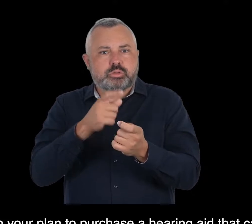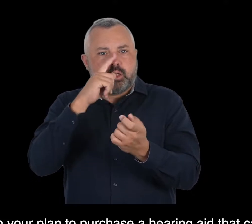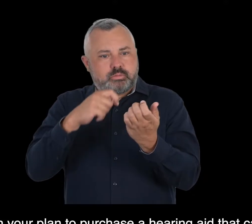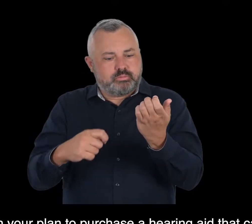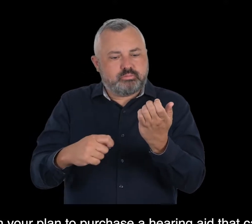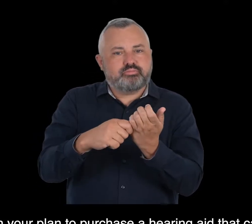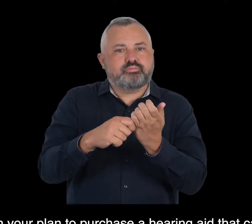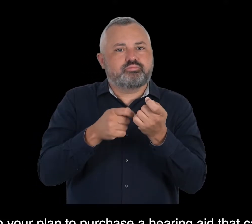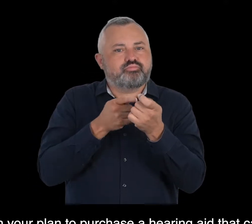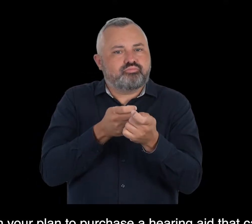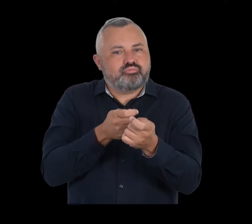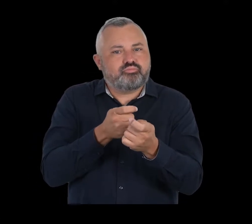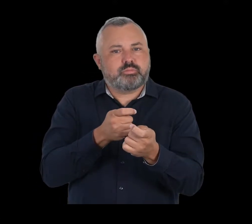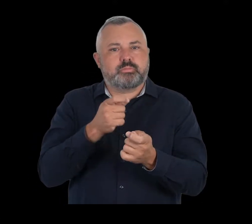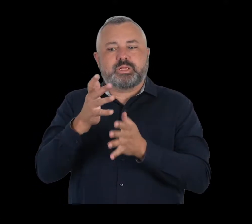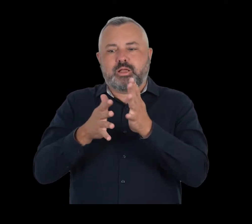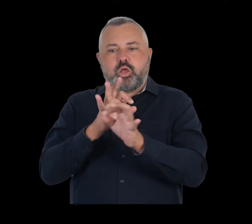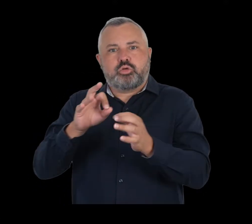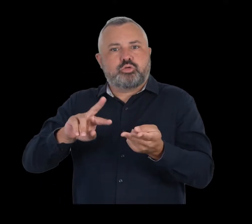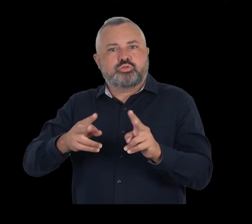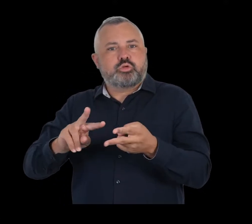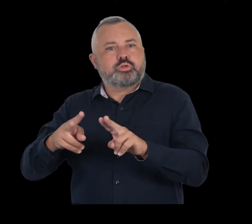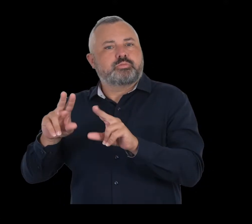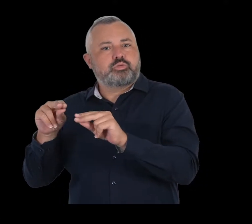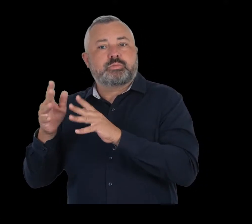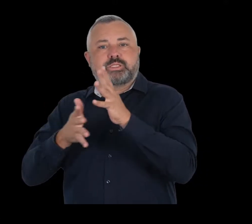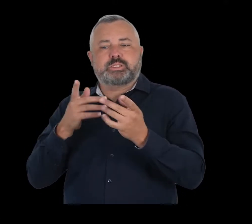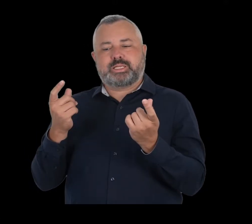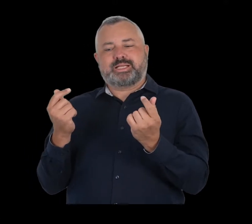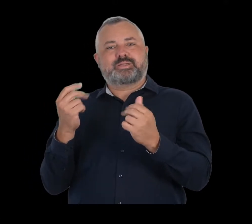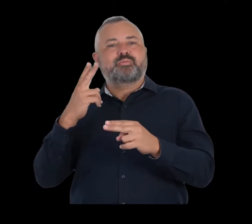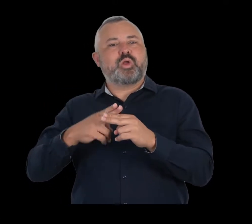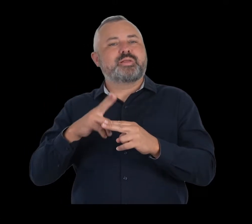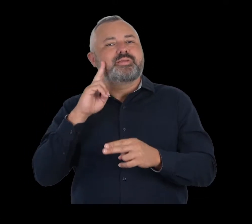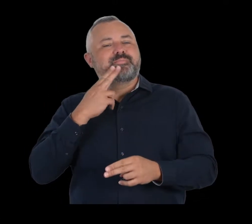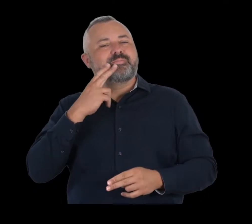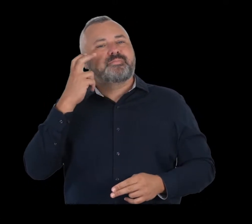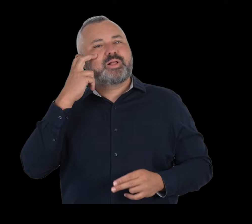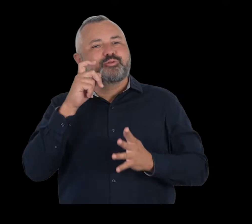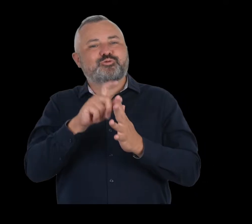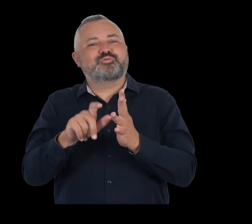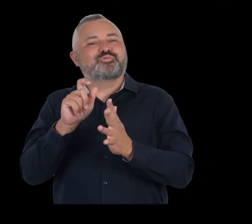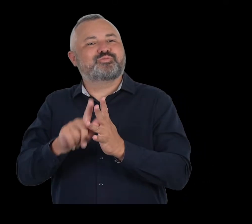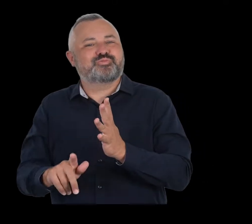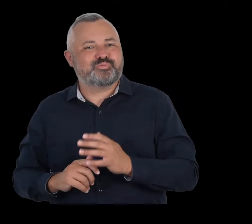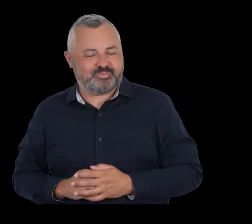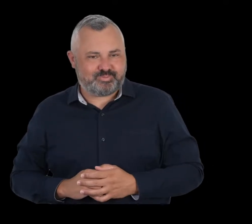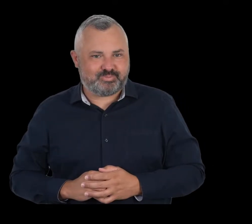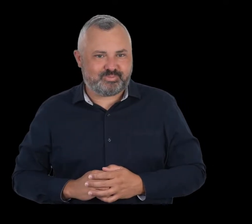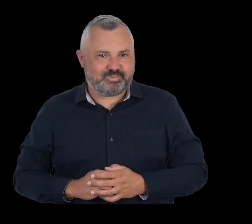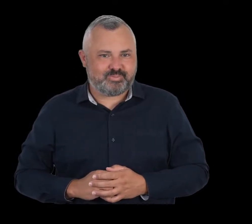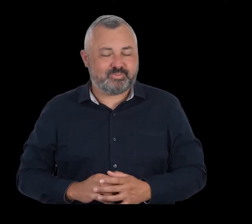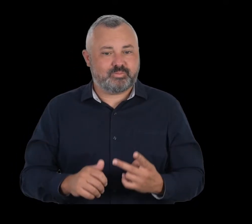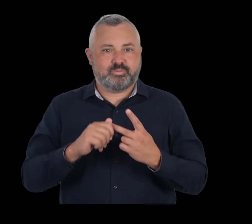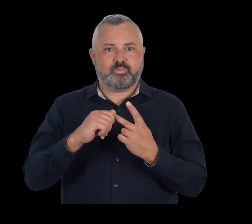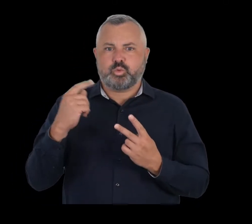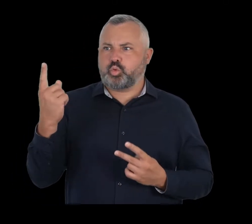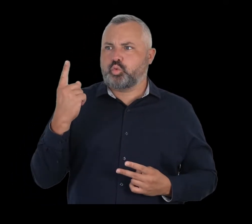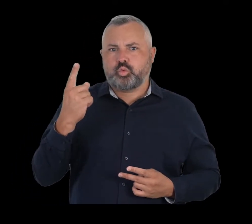can be recharged without the need to replace small batteries in a device suitable for operation